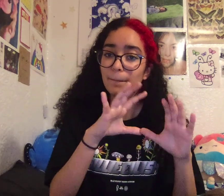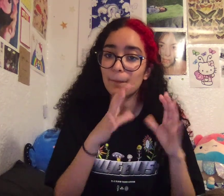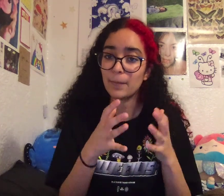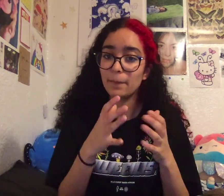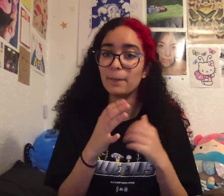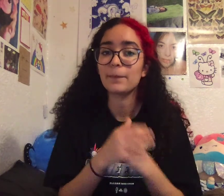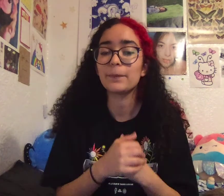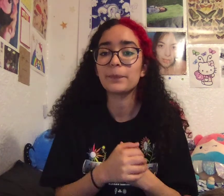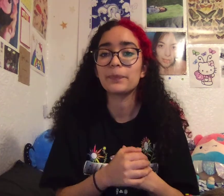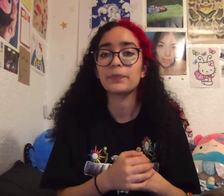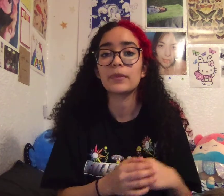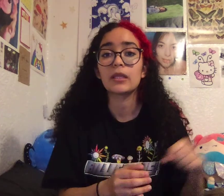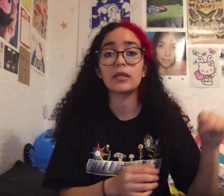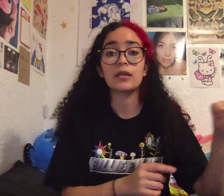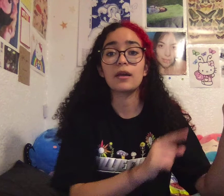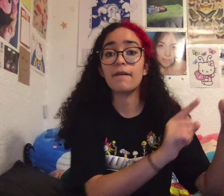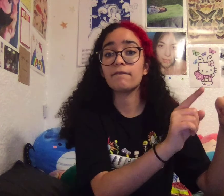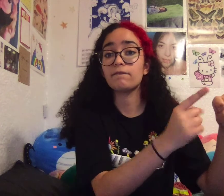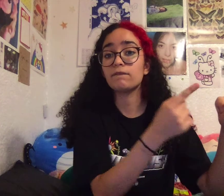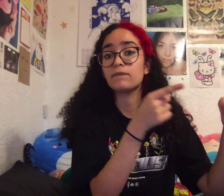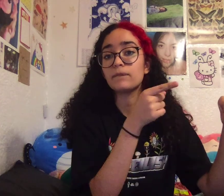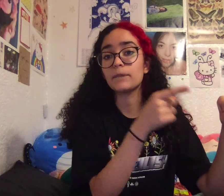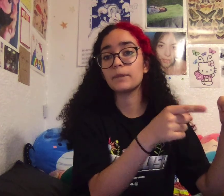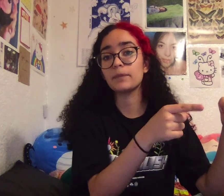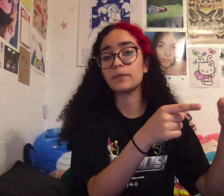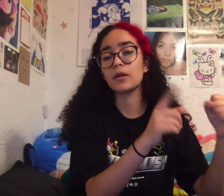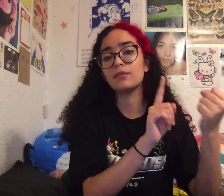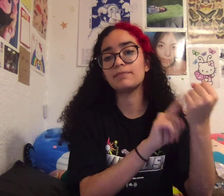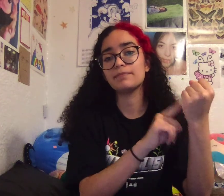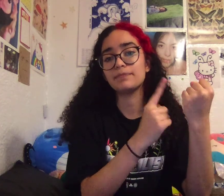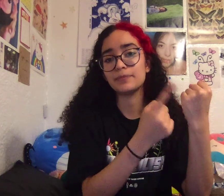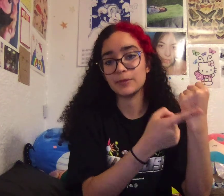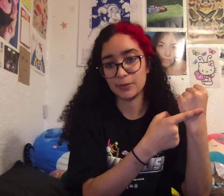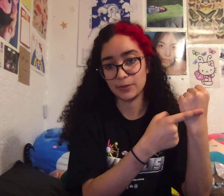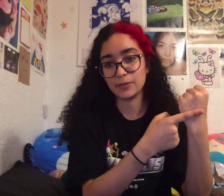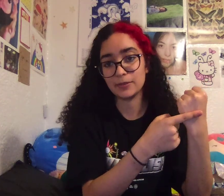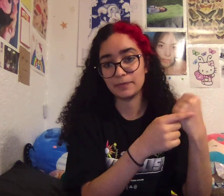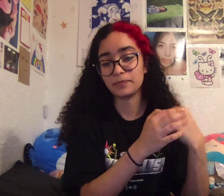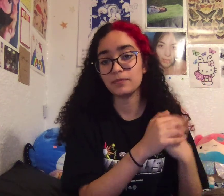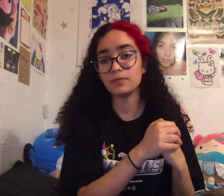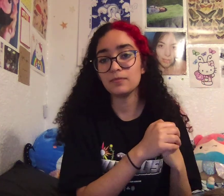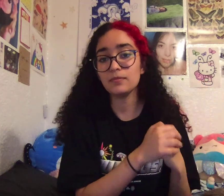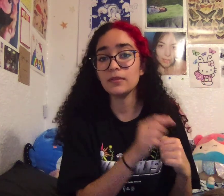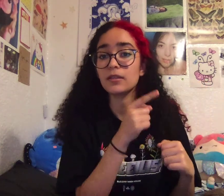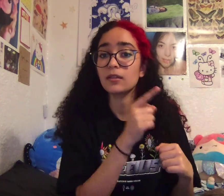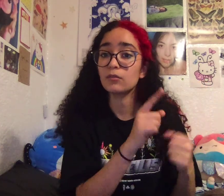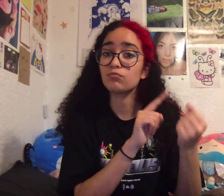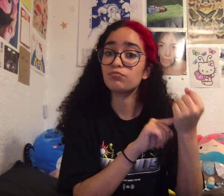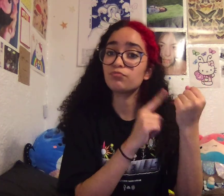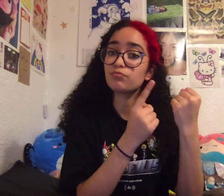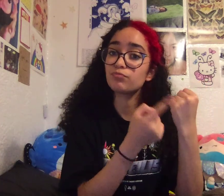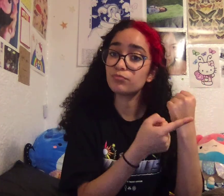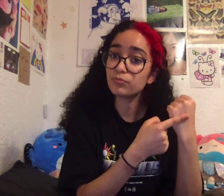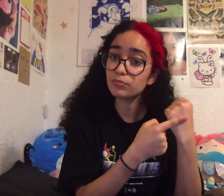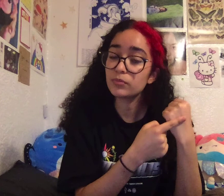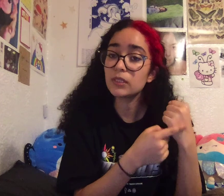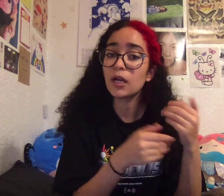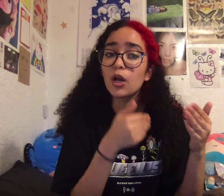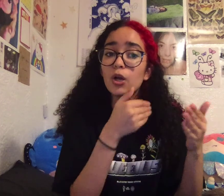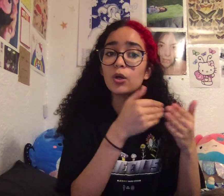The first planet is Mercury. Here's where Mercury is. It is the closest planet